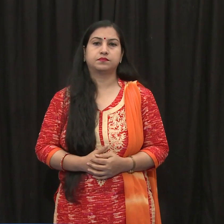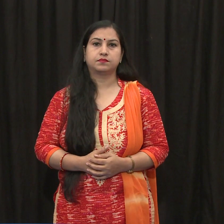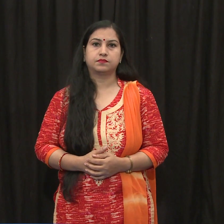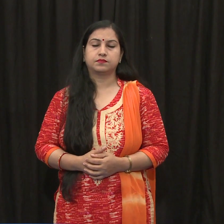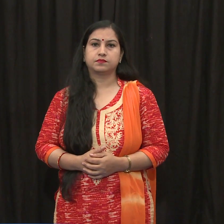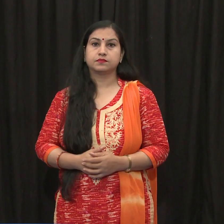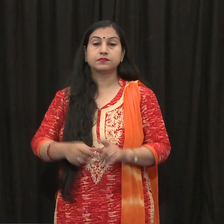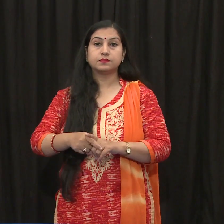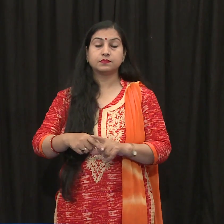countries and